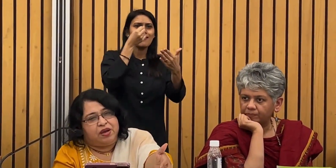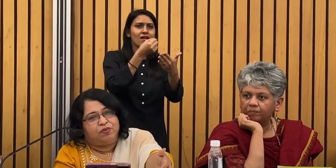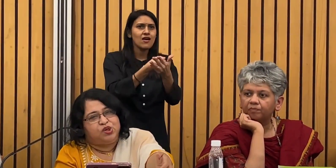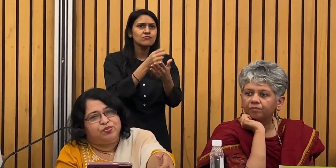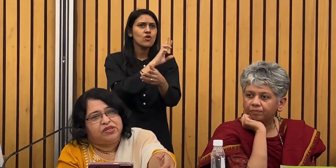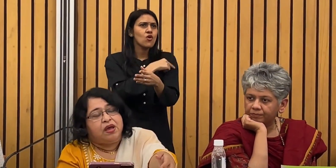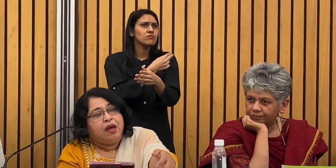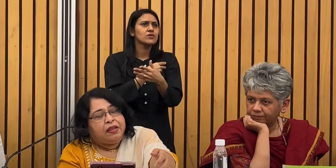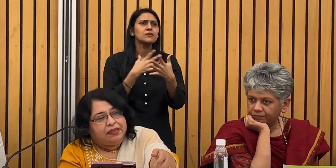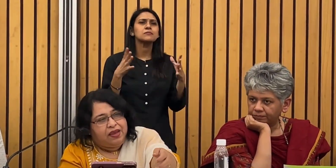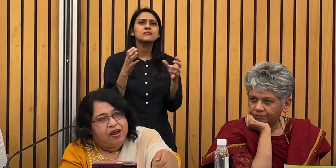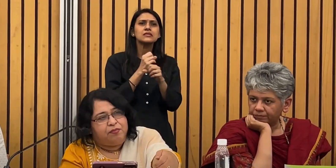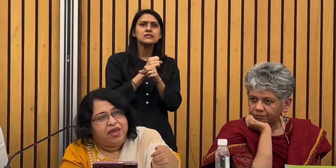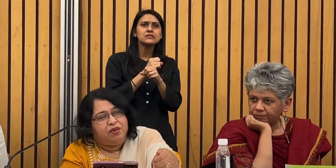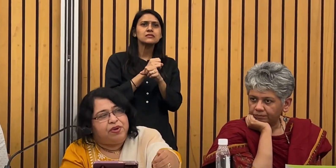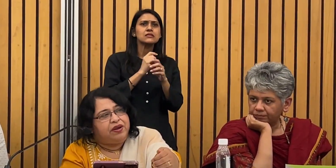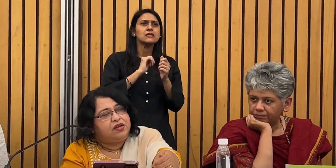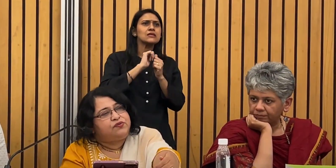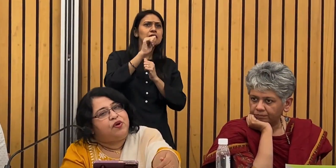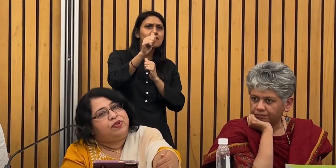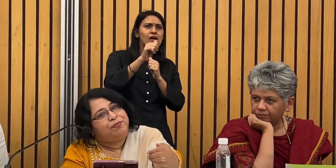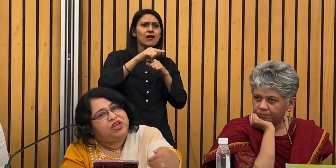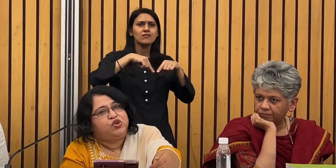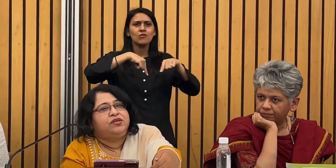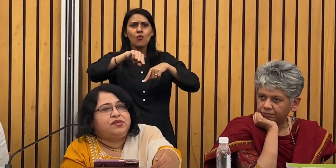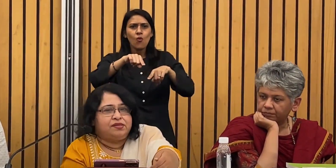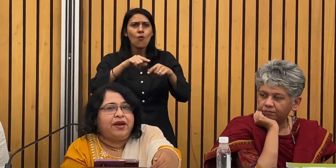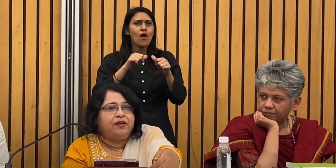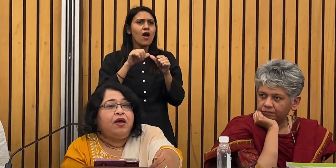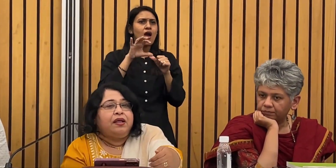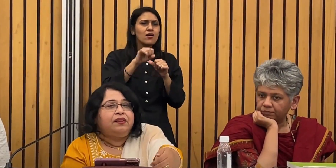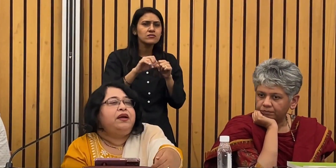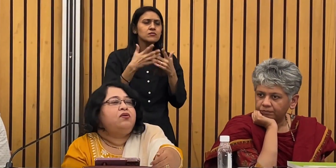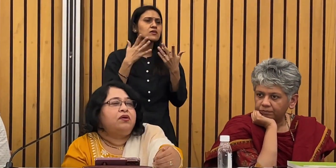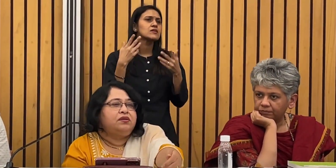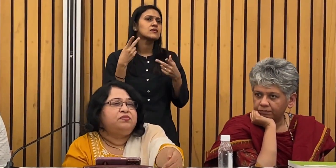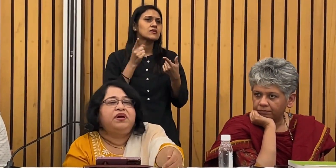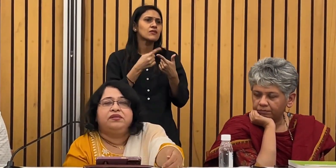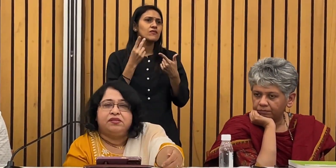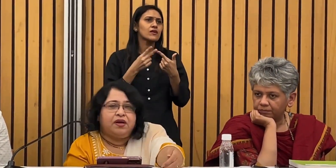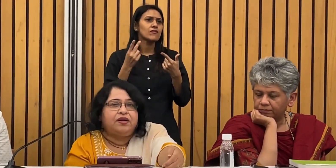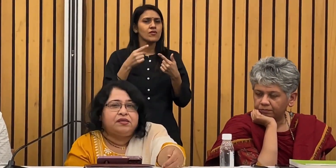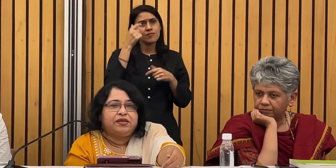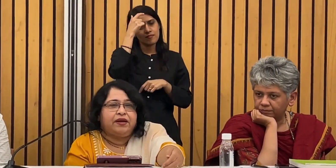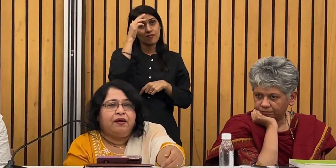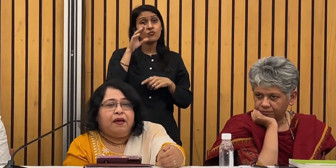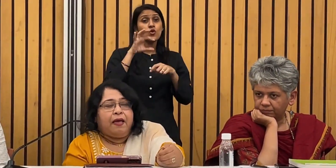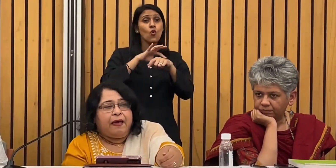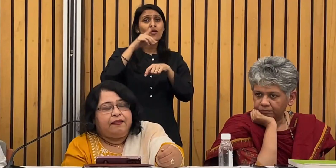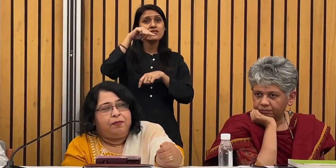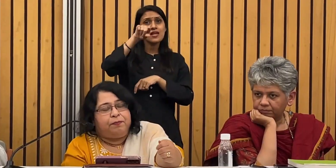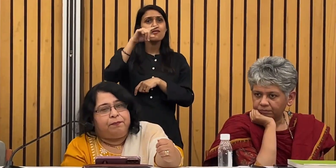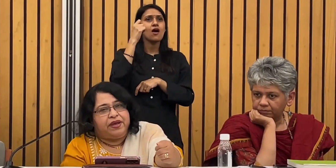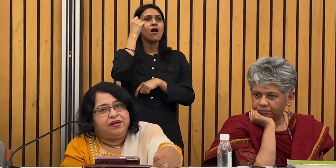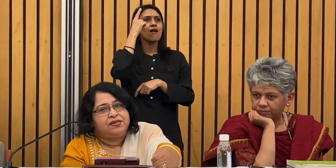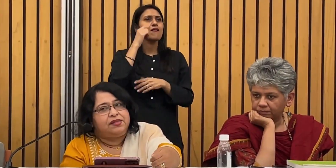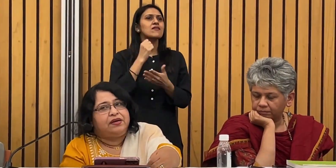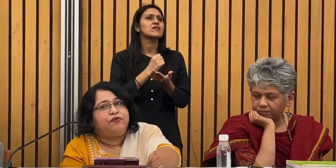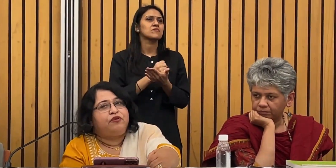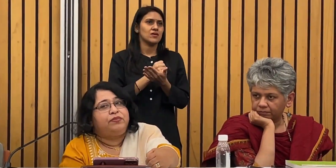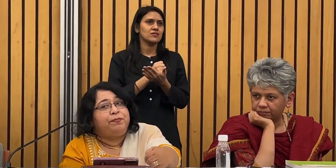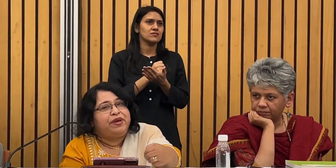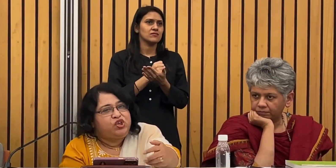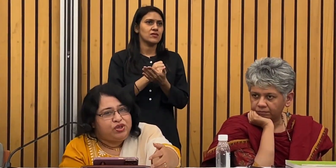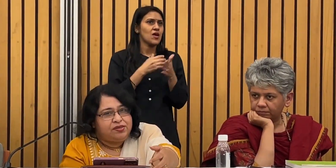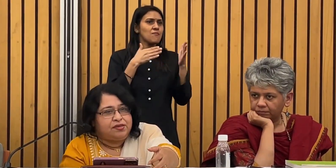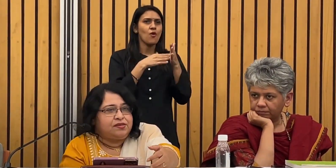medical establishment. There are many barriers from the patient's side that doctors must understand. And the barriers that